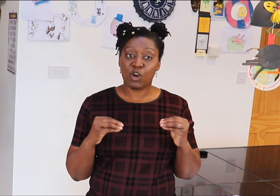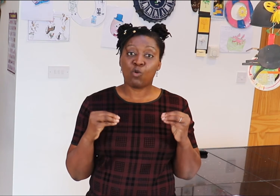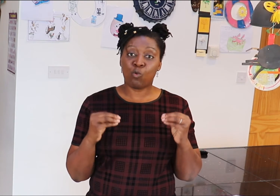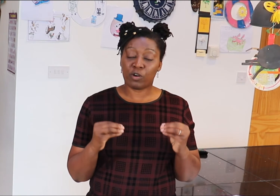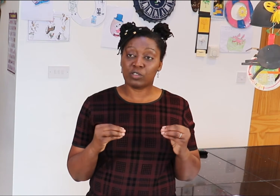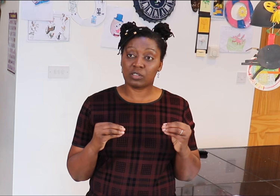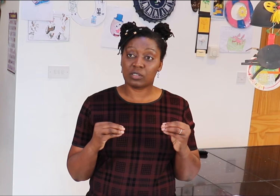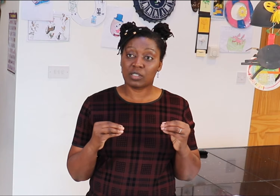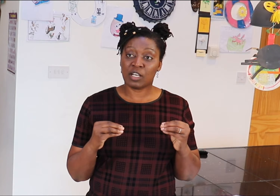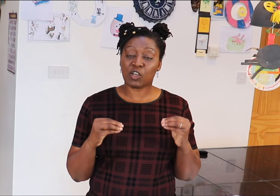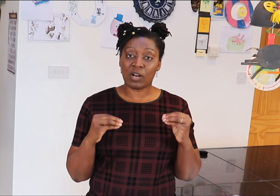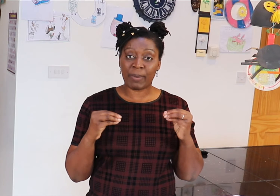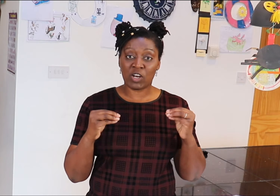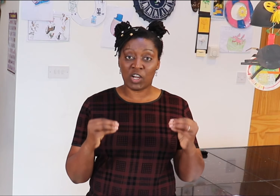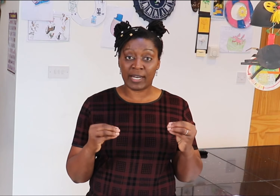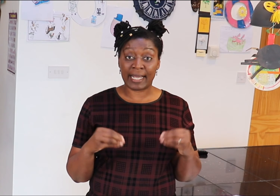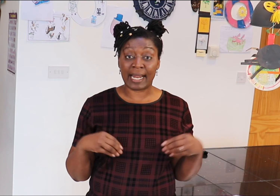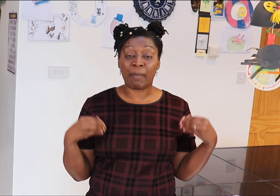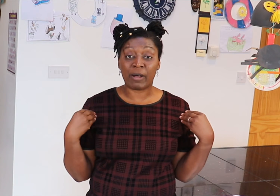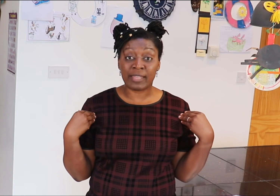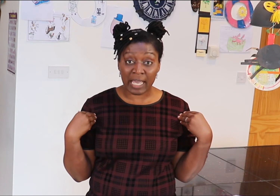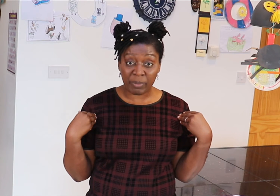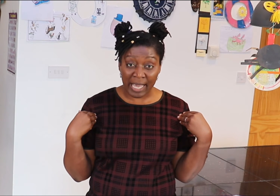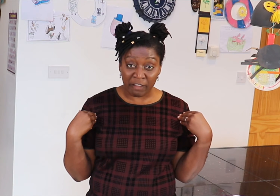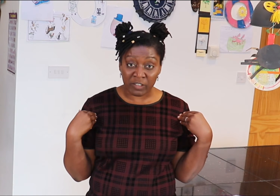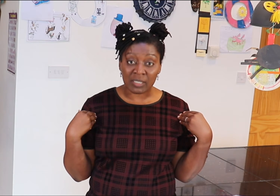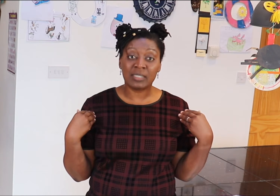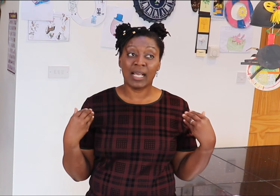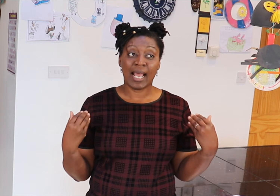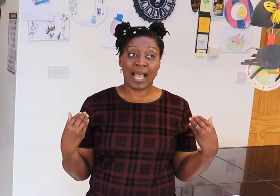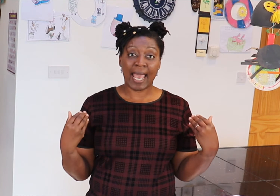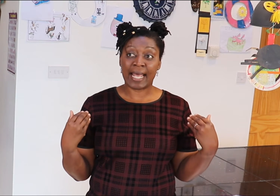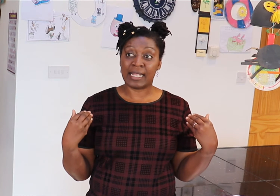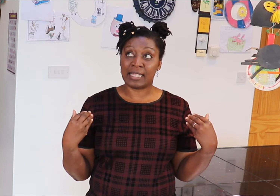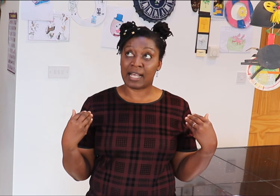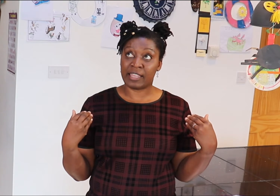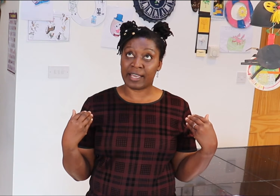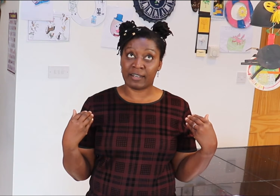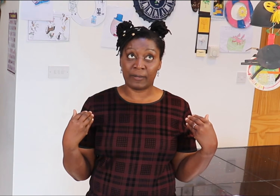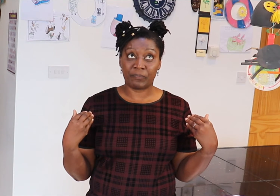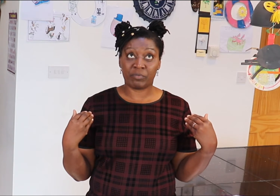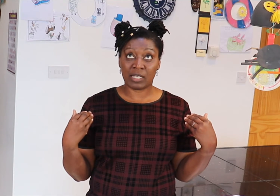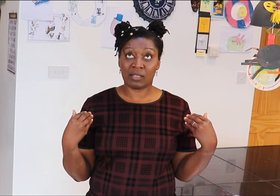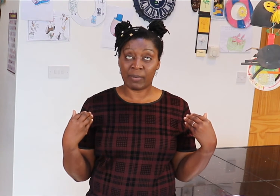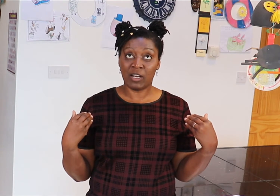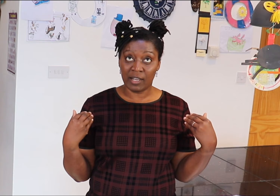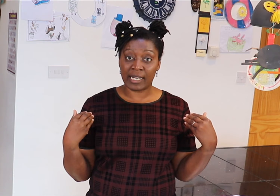self wants, it's all about learning about their behaviors and it's all about